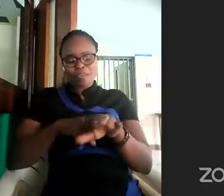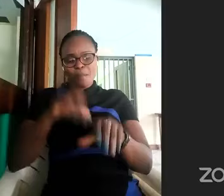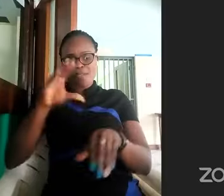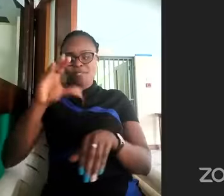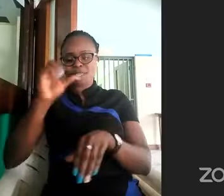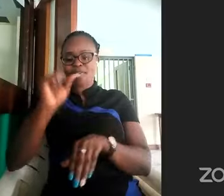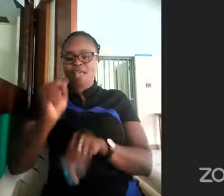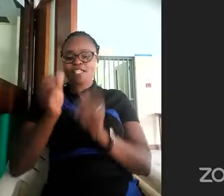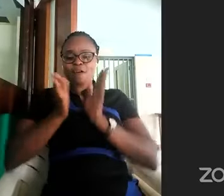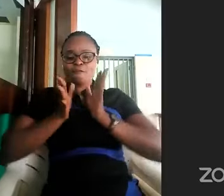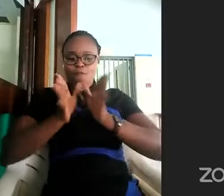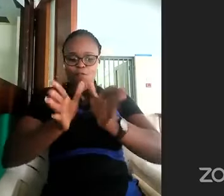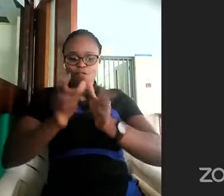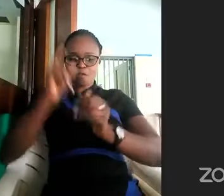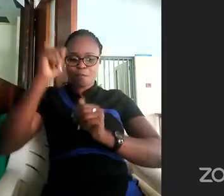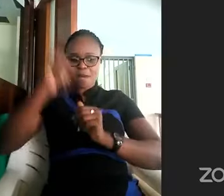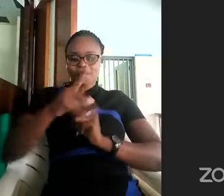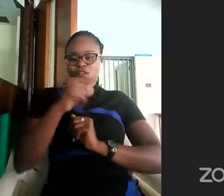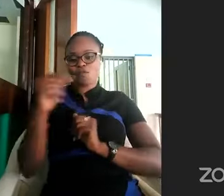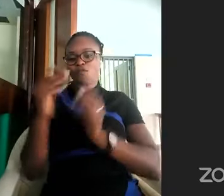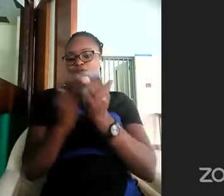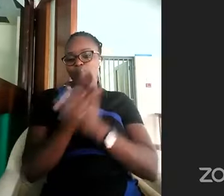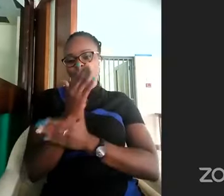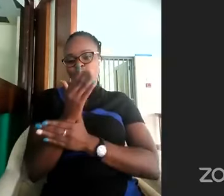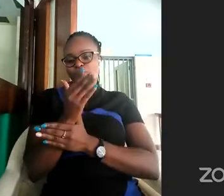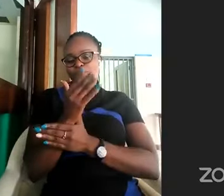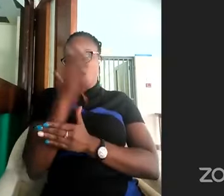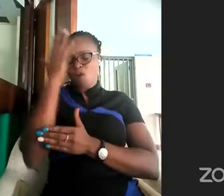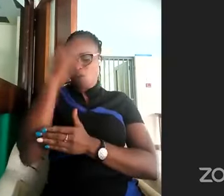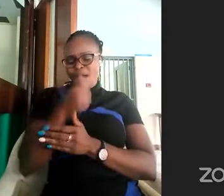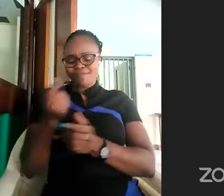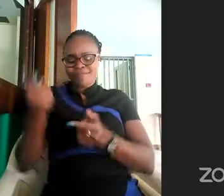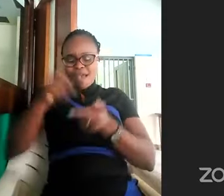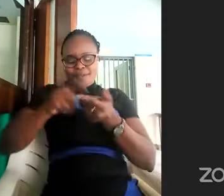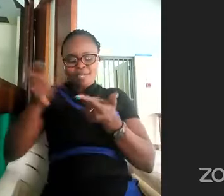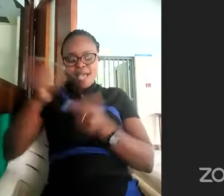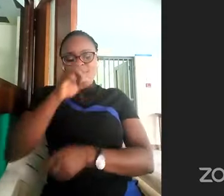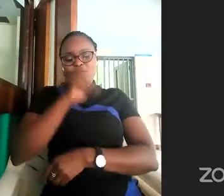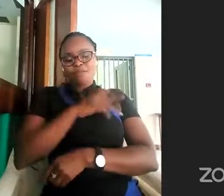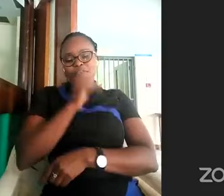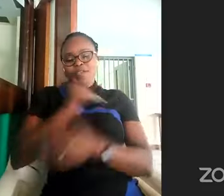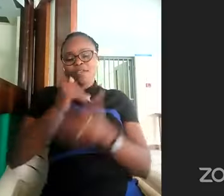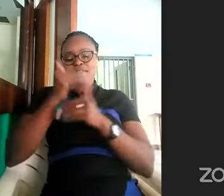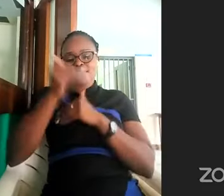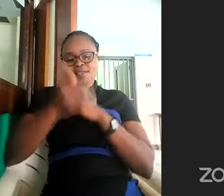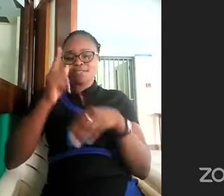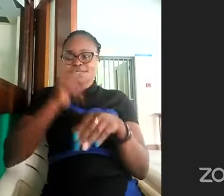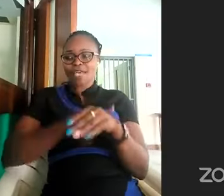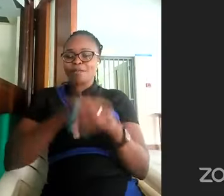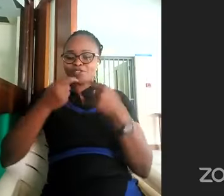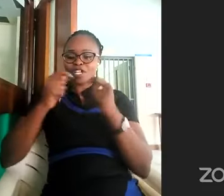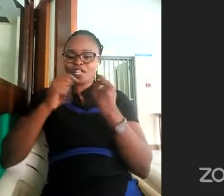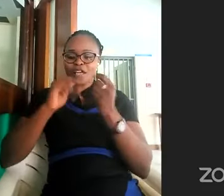they put some fear in us so that maybe next time you don't try to get pregnant. Because they tell you...